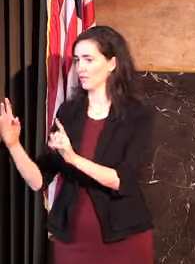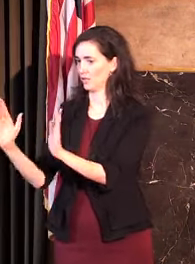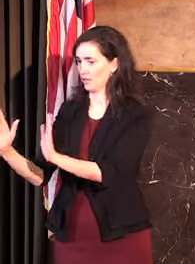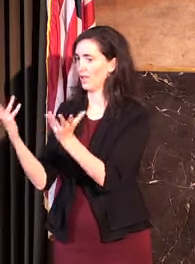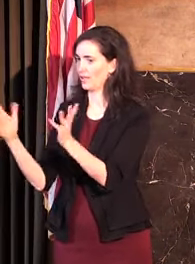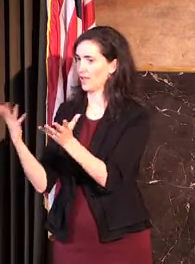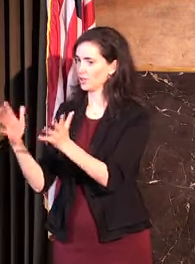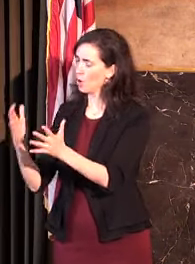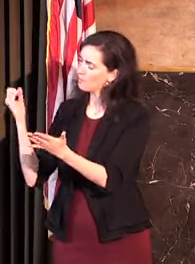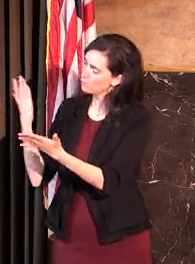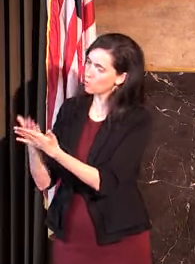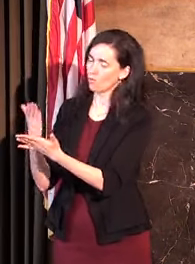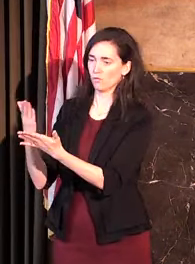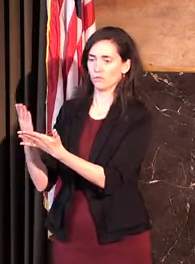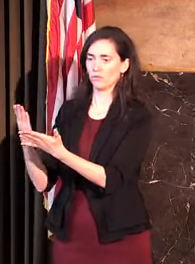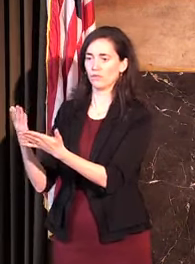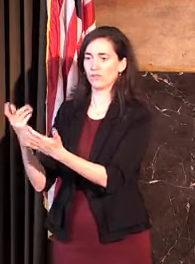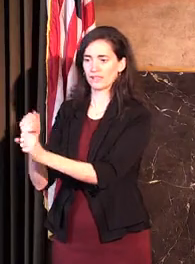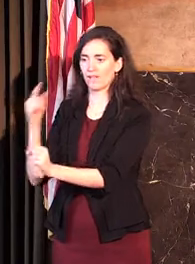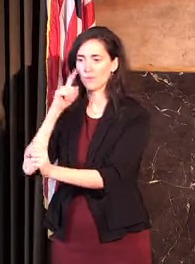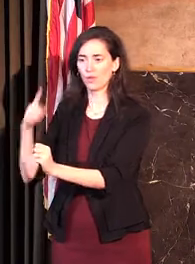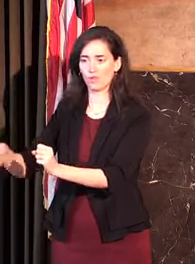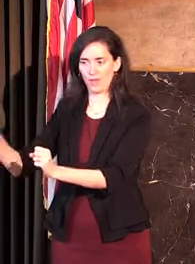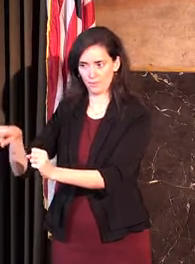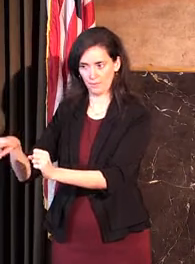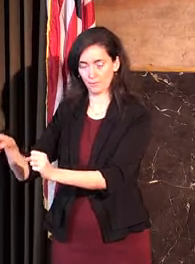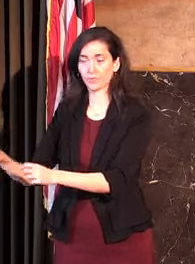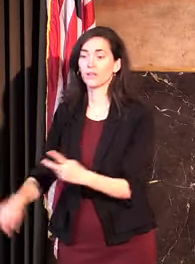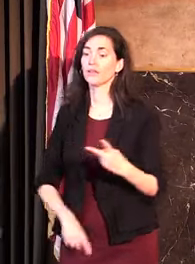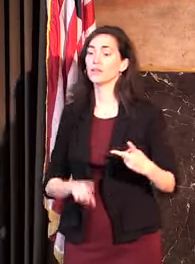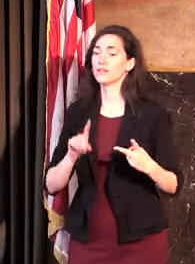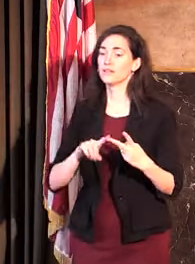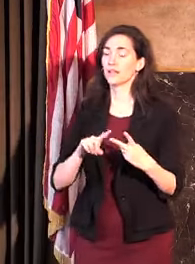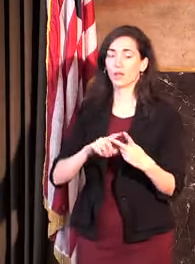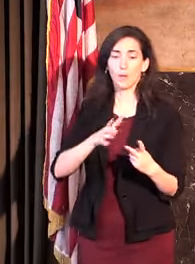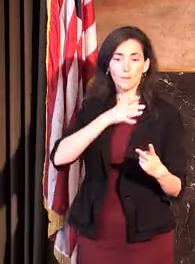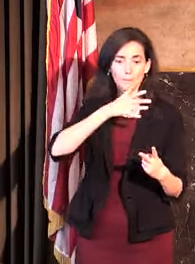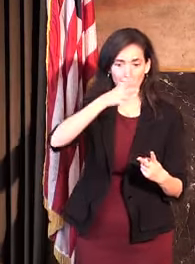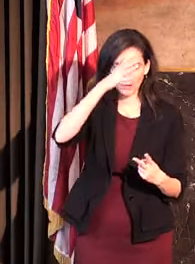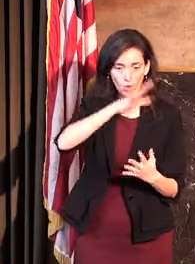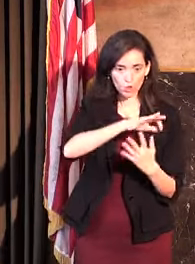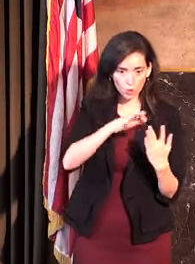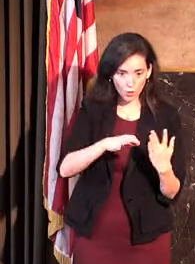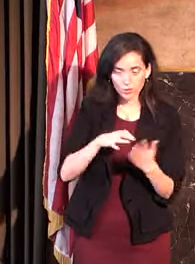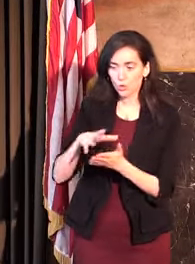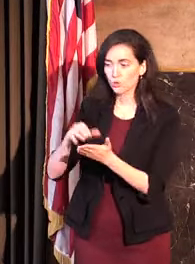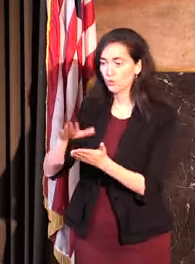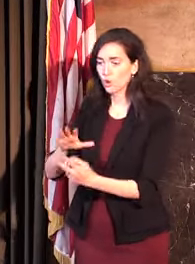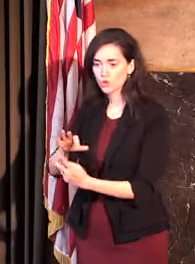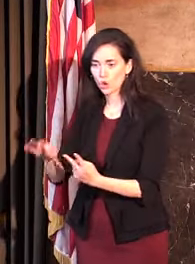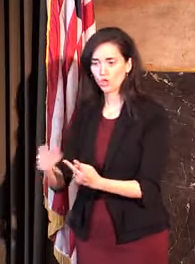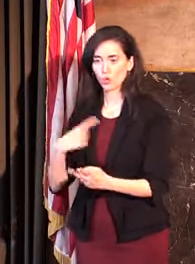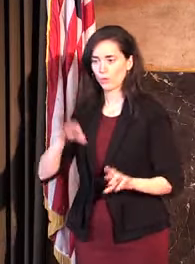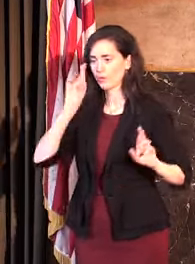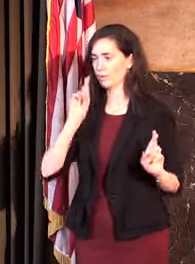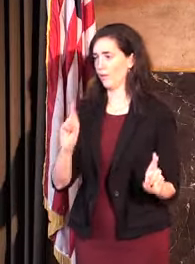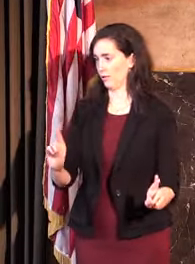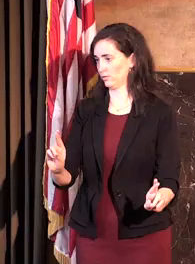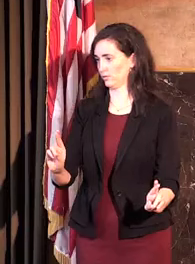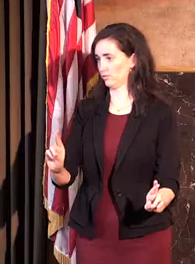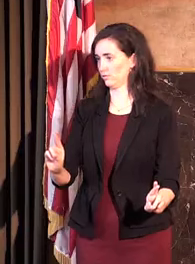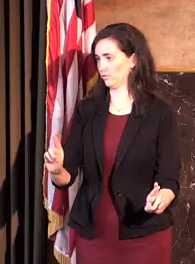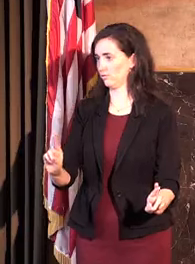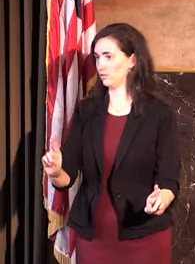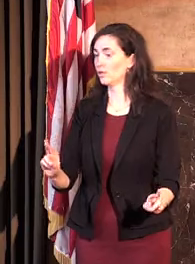is we respect parental and student choice in Louisiana when it comes to vaccinations, and we have rather